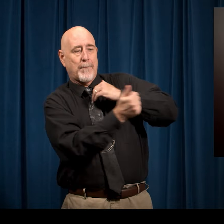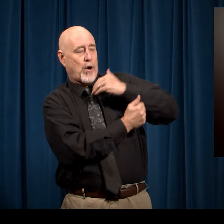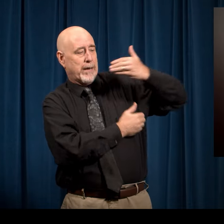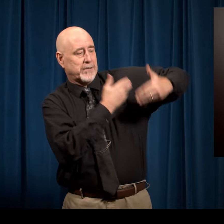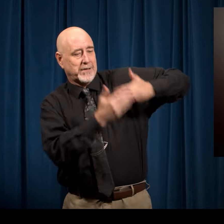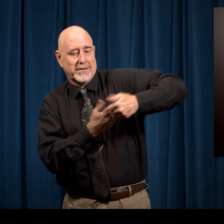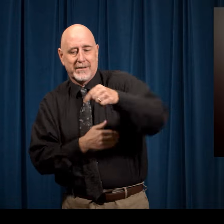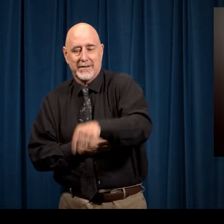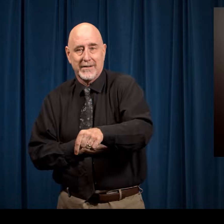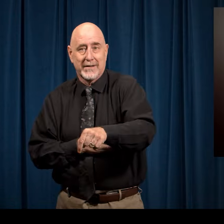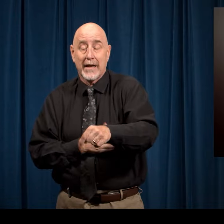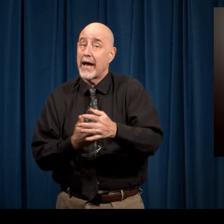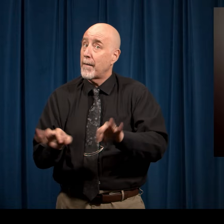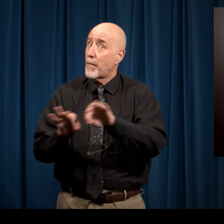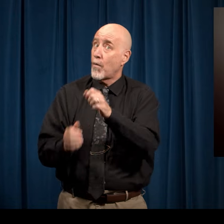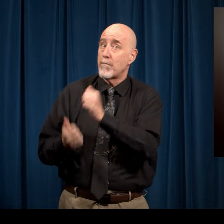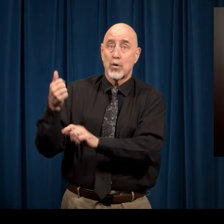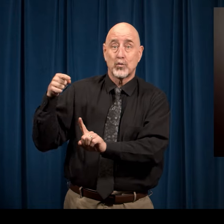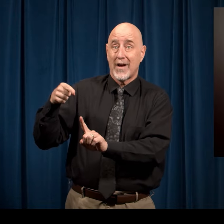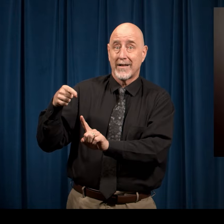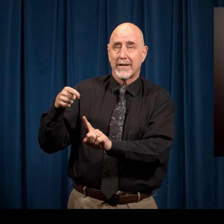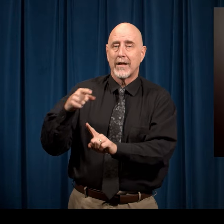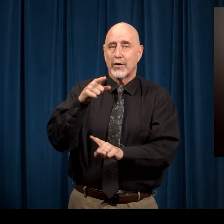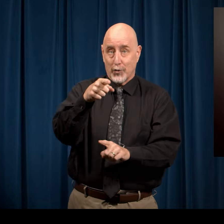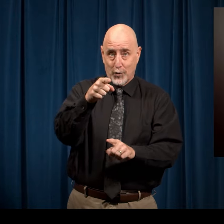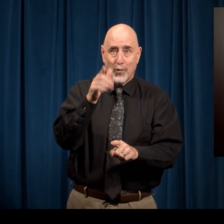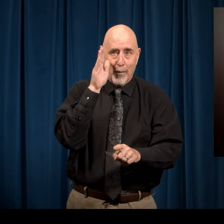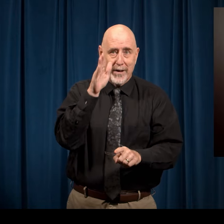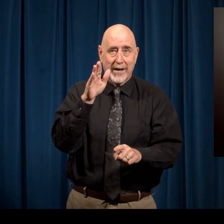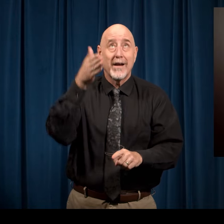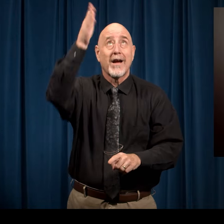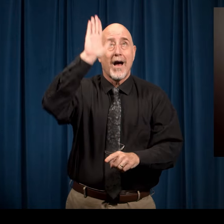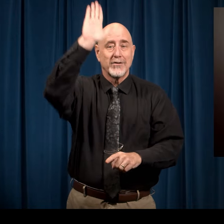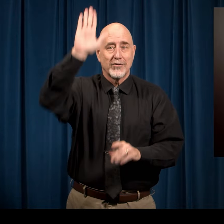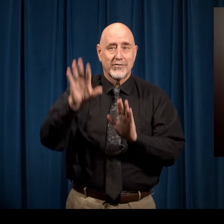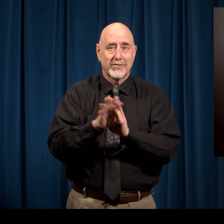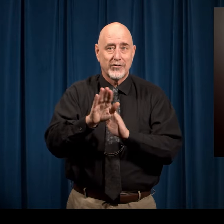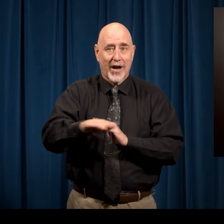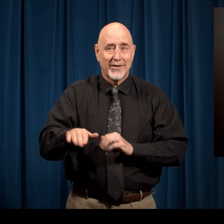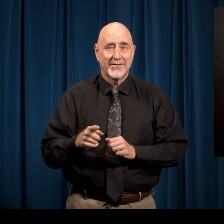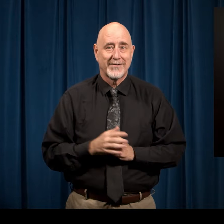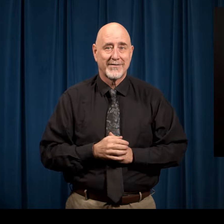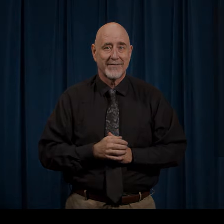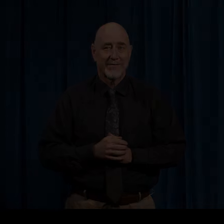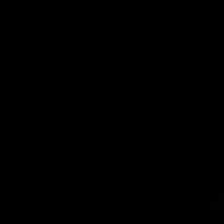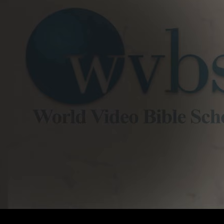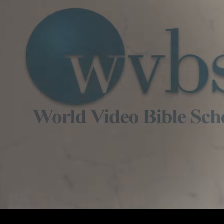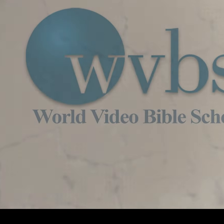descendant of Abraham. And most importantly, you'll be a child of God.